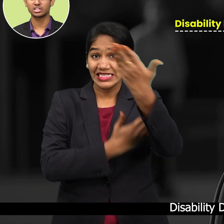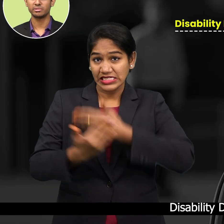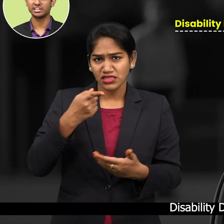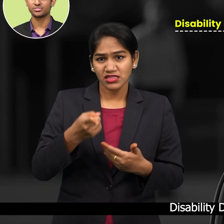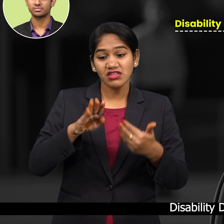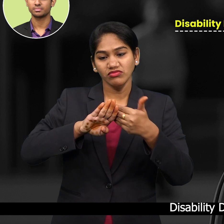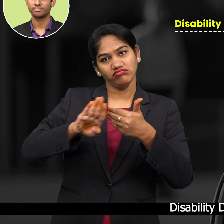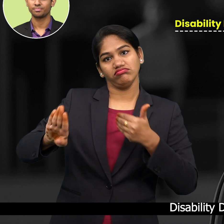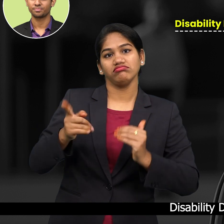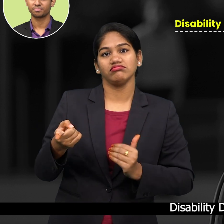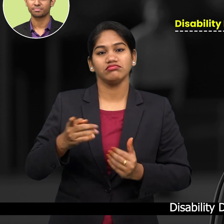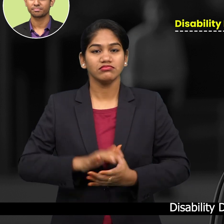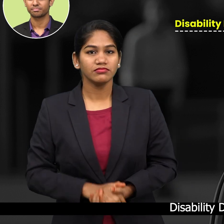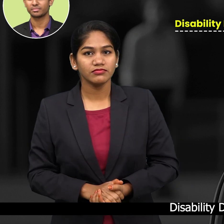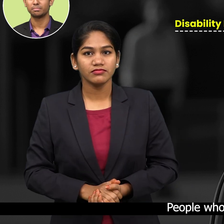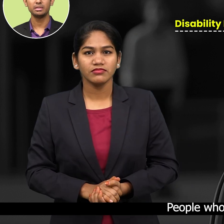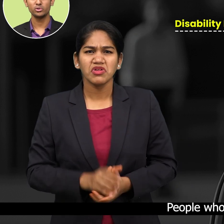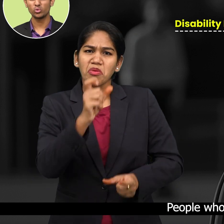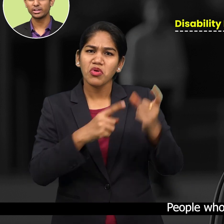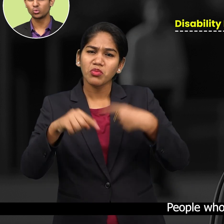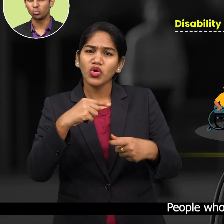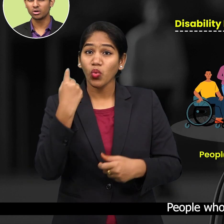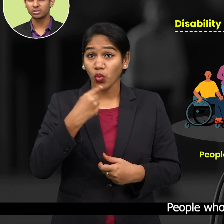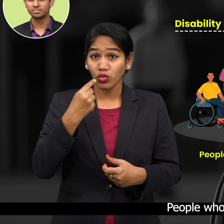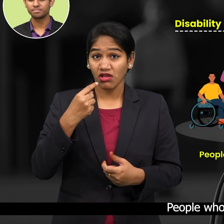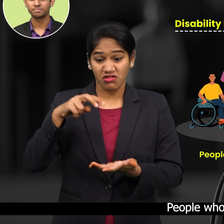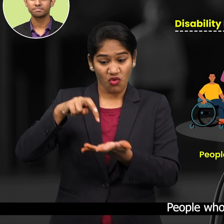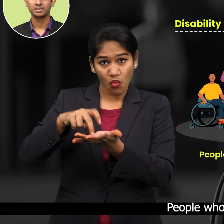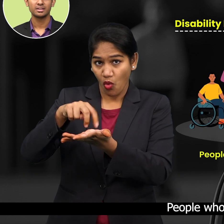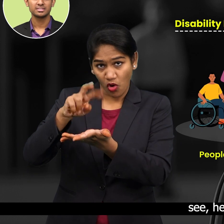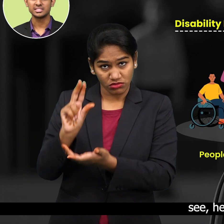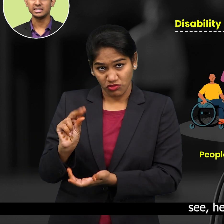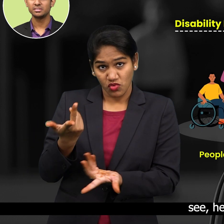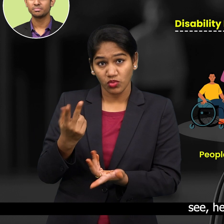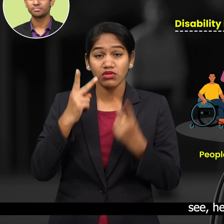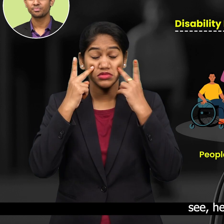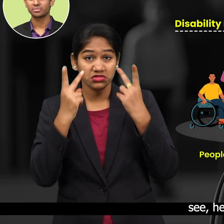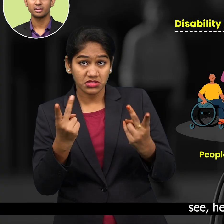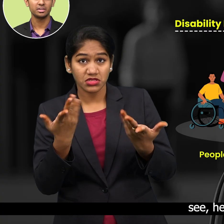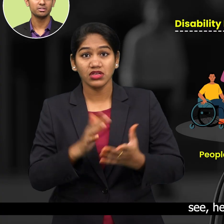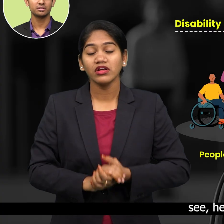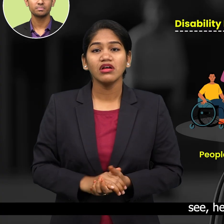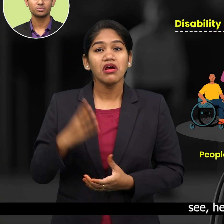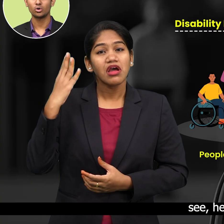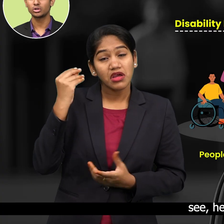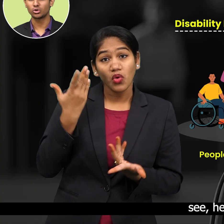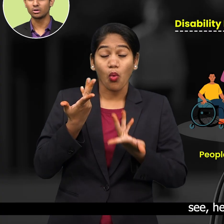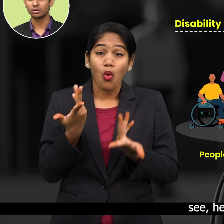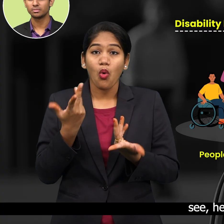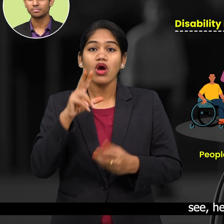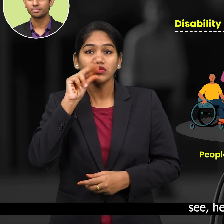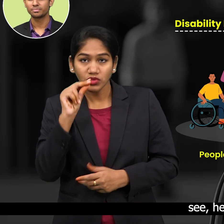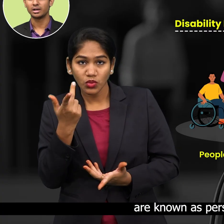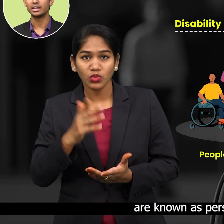Disability discrimination. People who cannot walk, see, hear, or